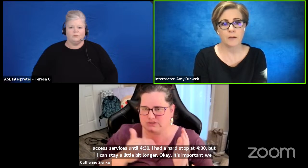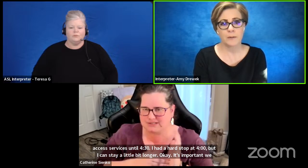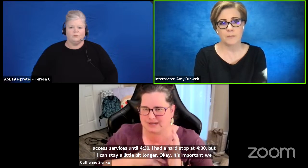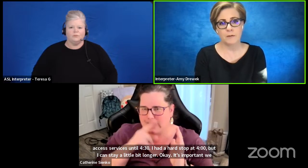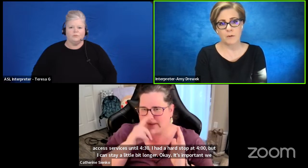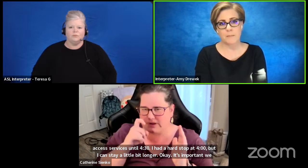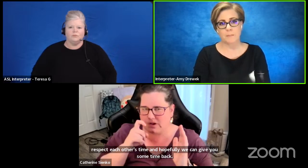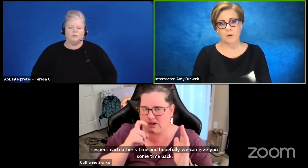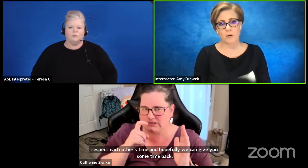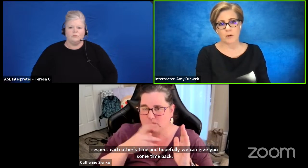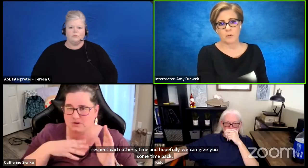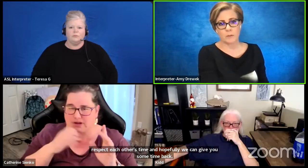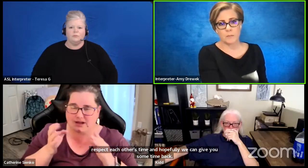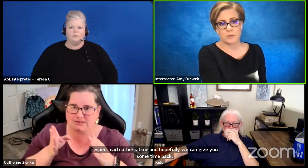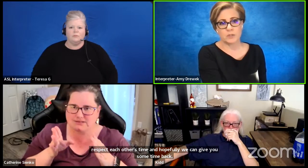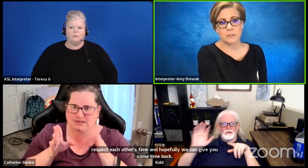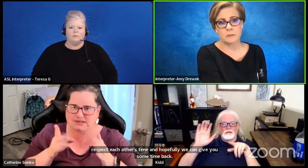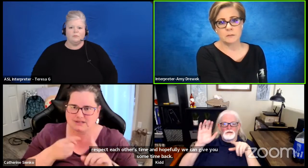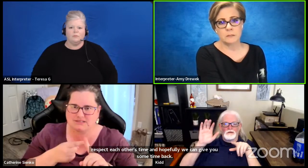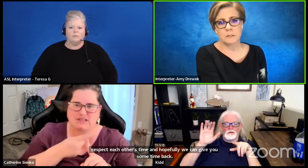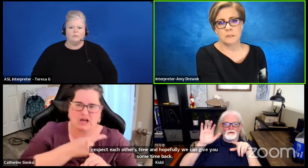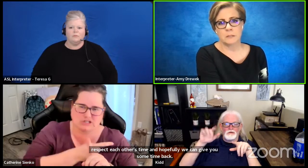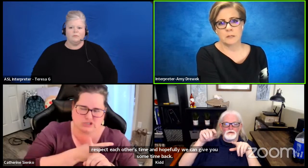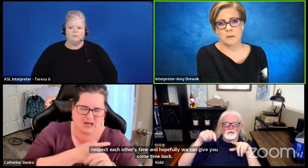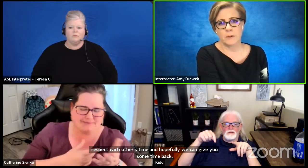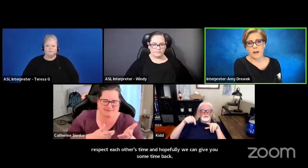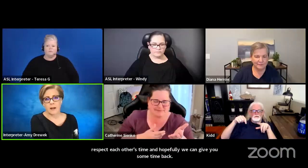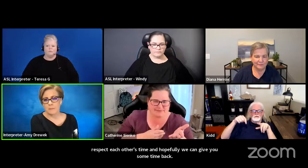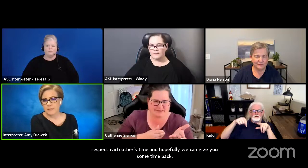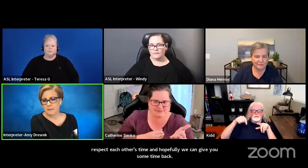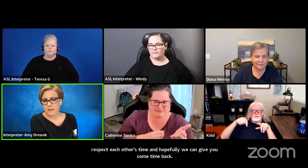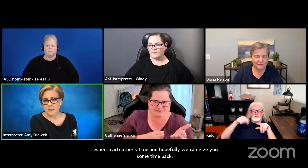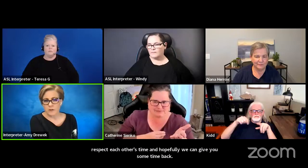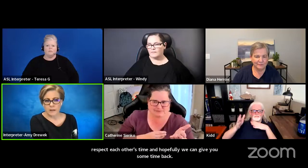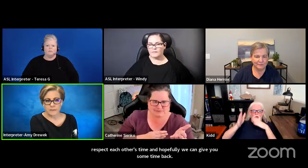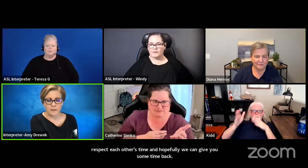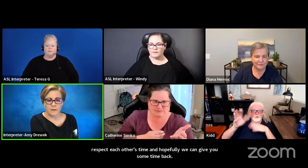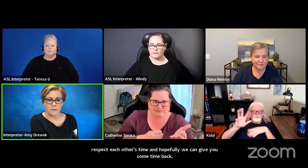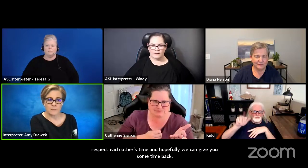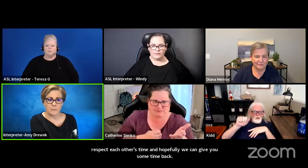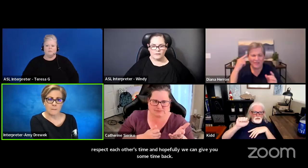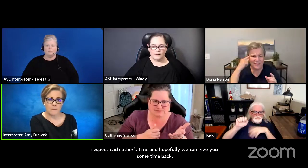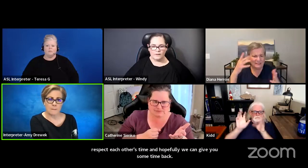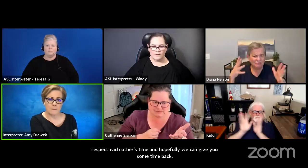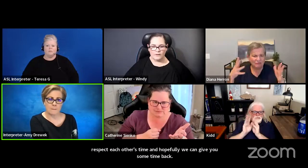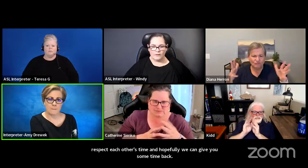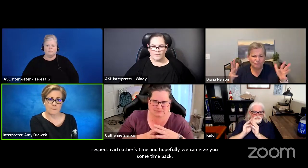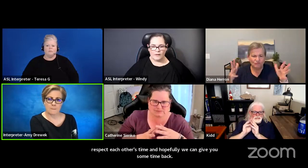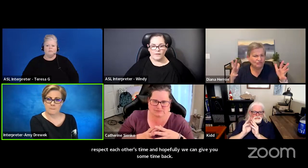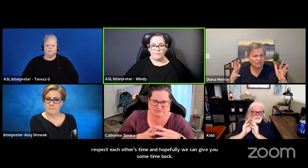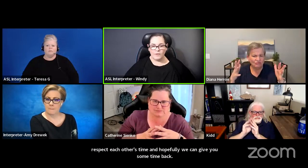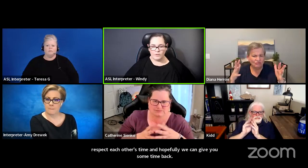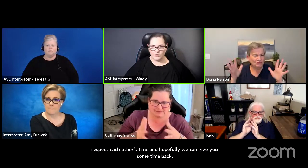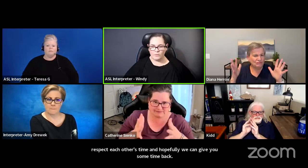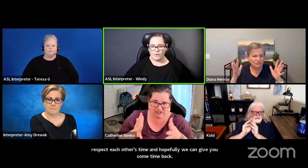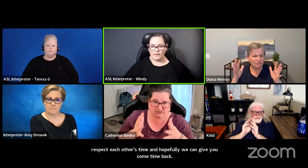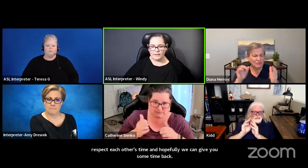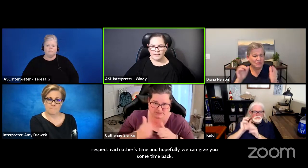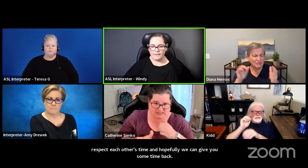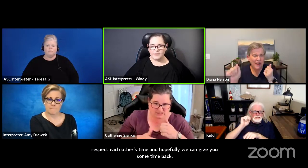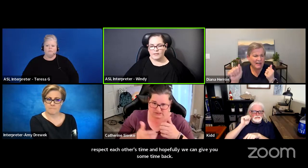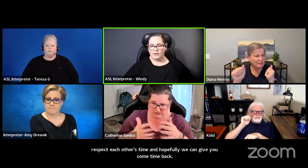Commissioner Herron, do you mind helping me remember your motion? We got a bit sidetracked there. The